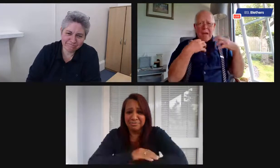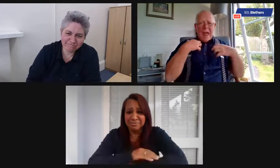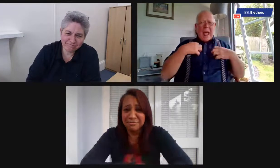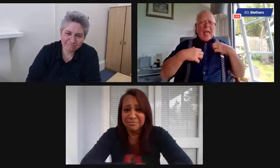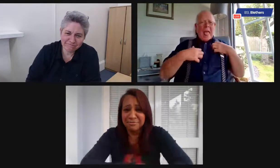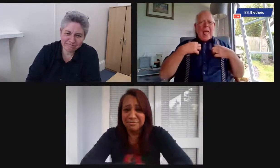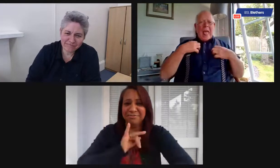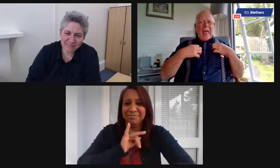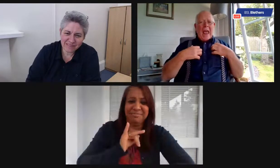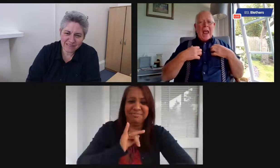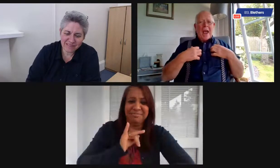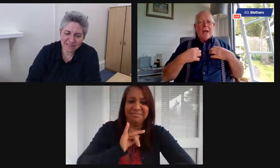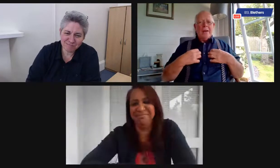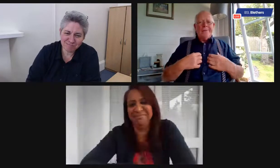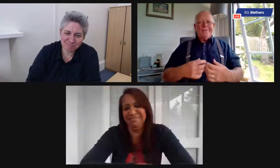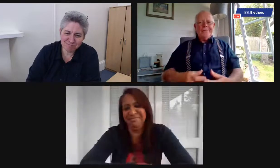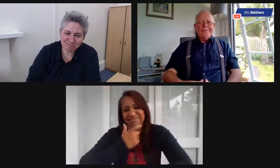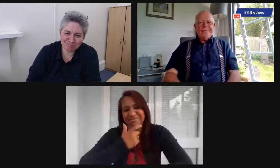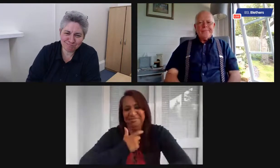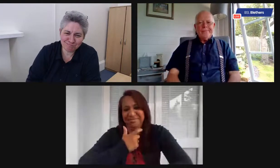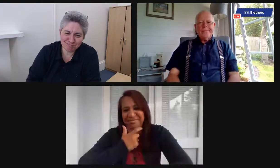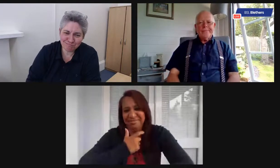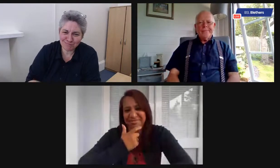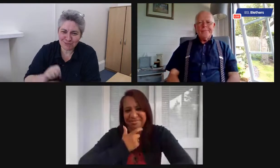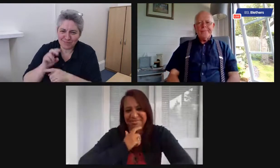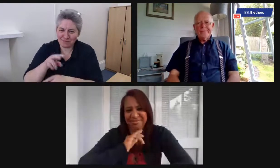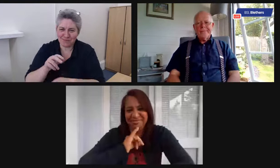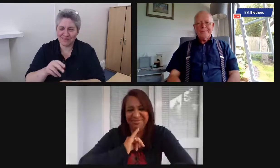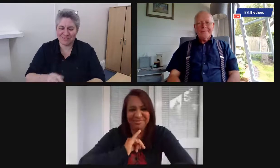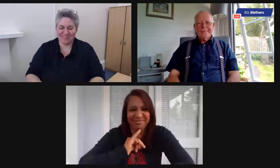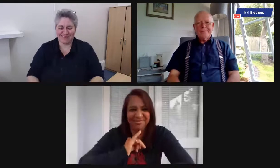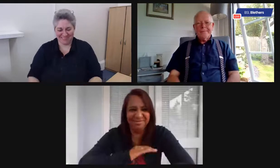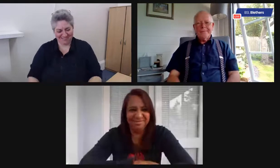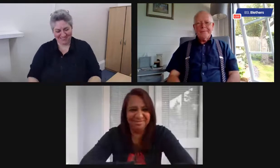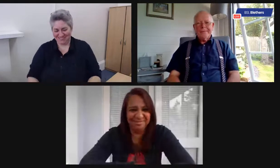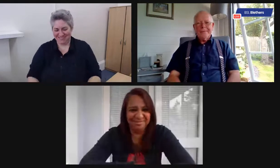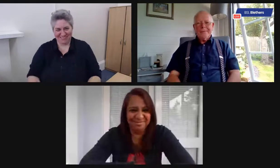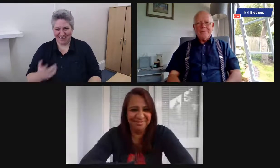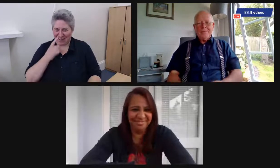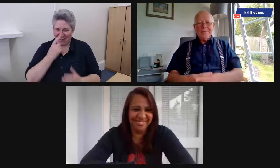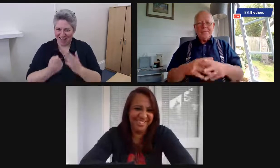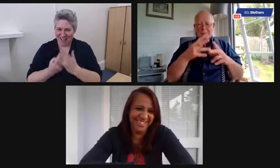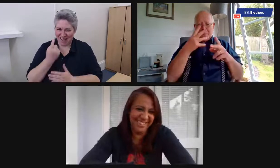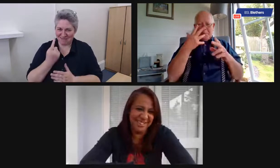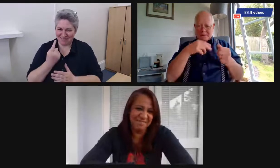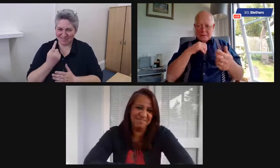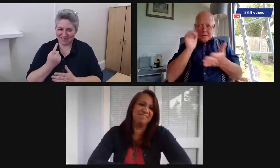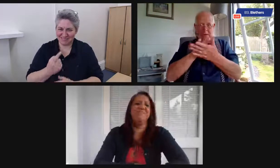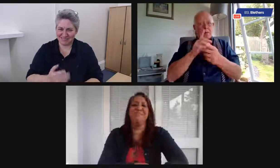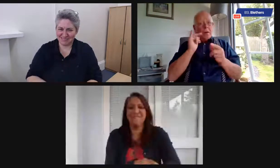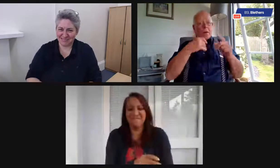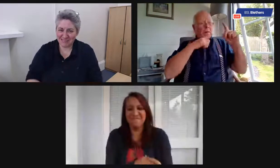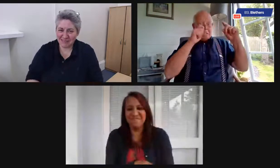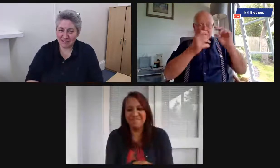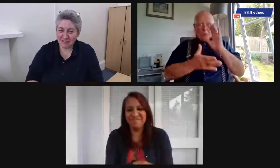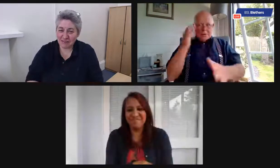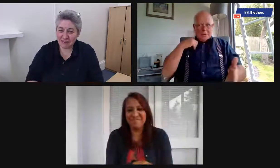felt so stupid. I'd been so excited Oh, about these pictures. I know. I know. well, I'd put them